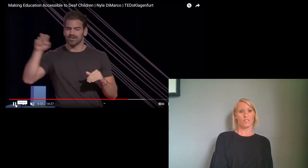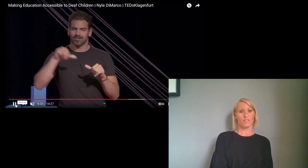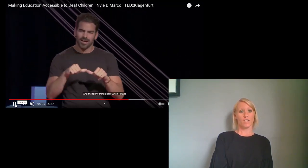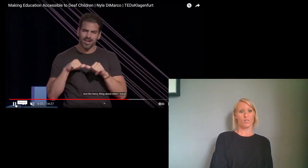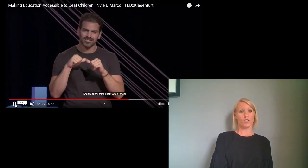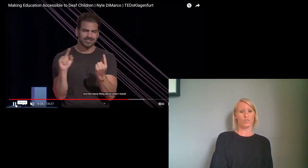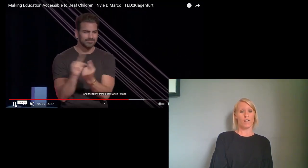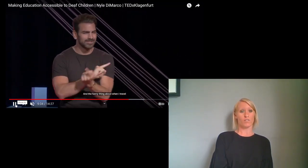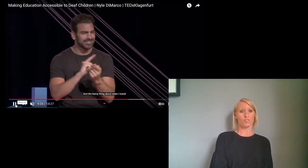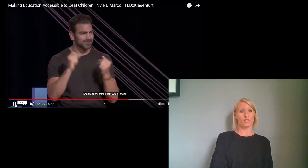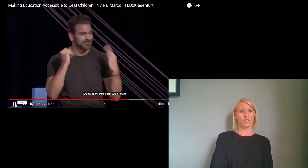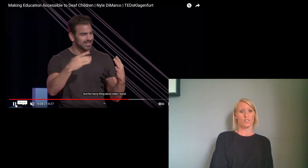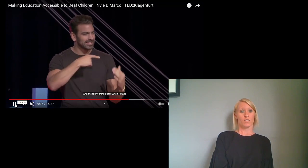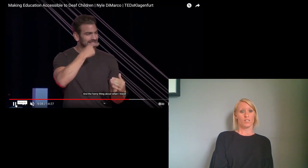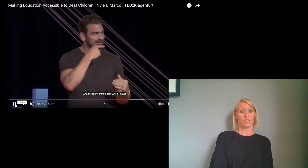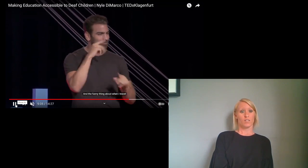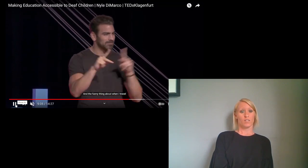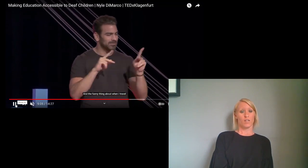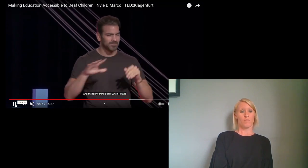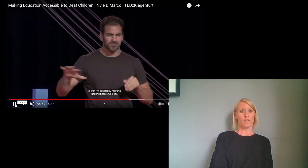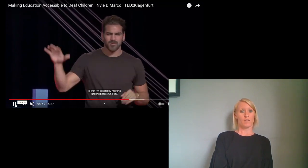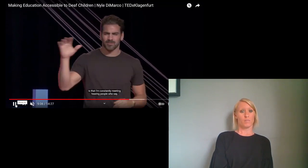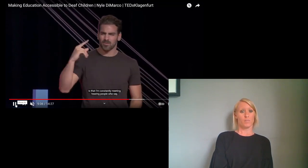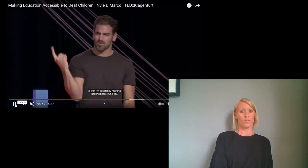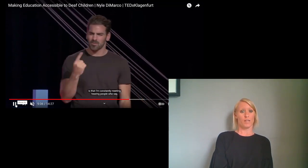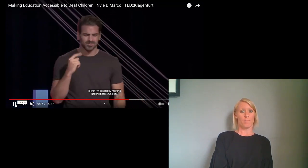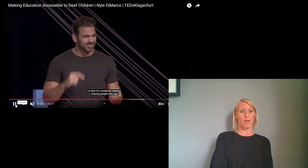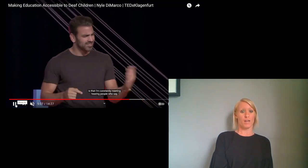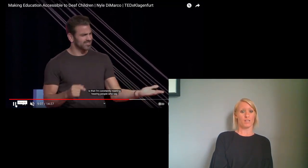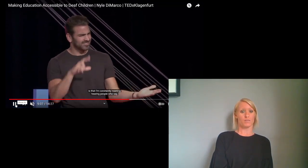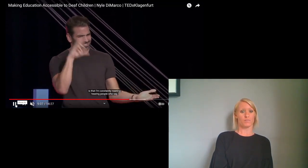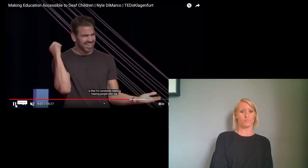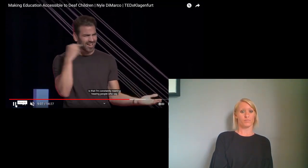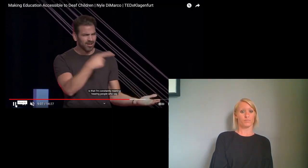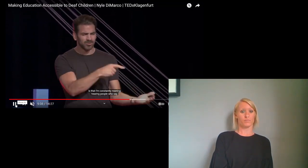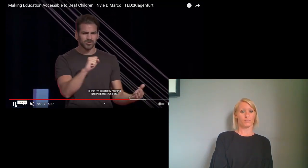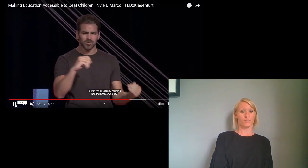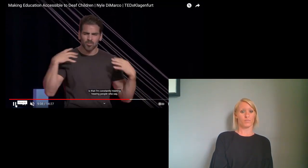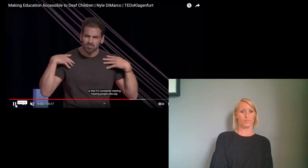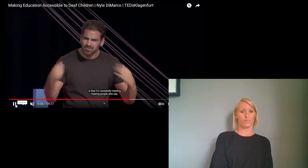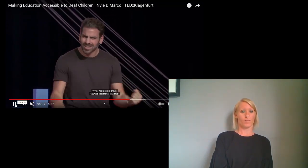And it's a funny thing, when I traveled, and many people that I met